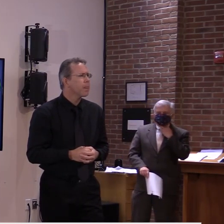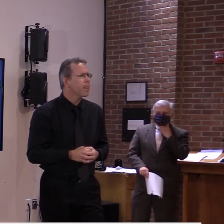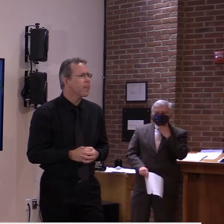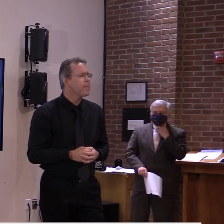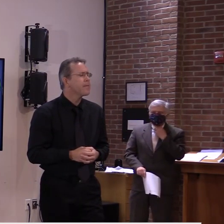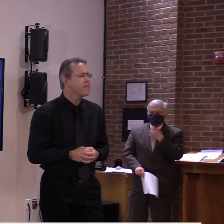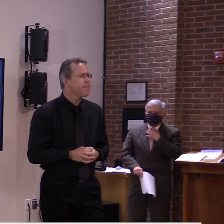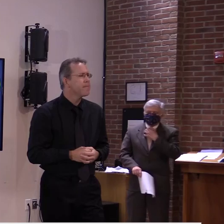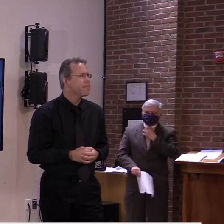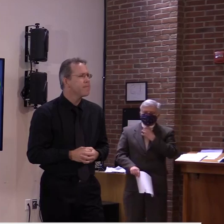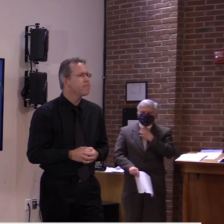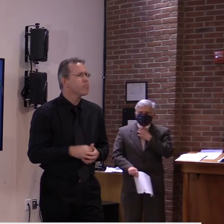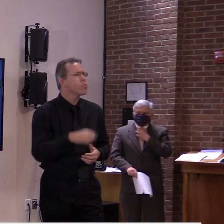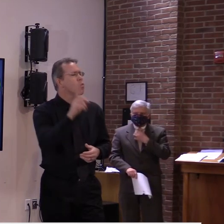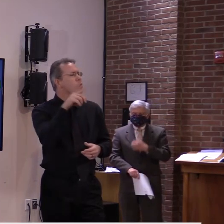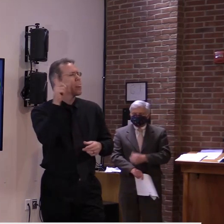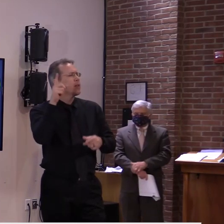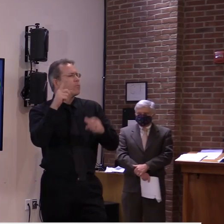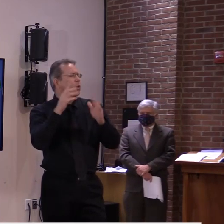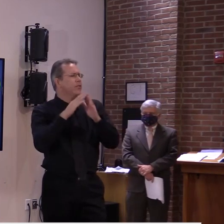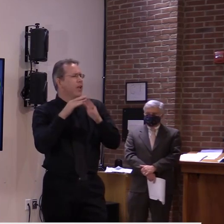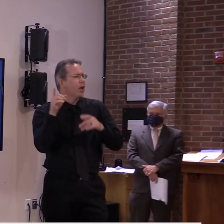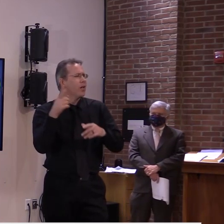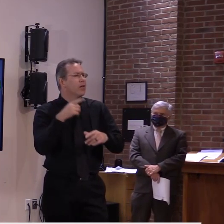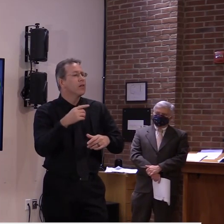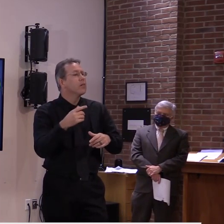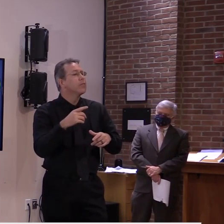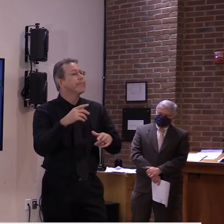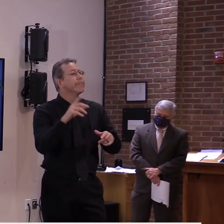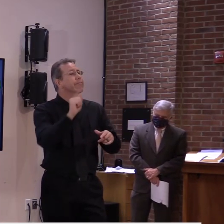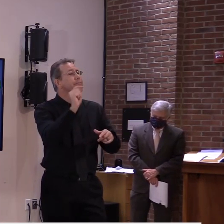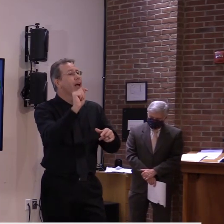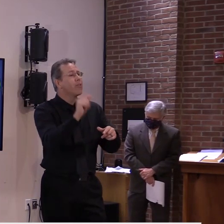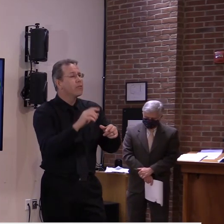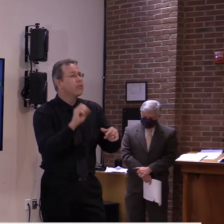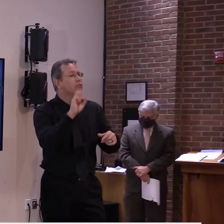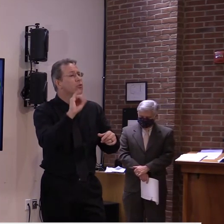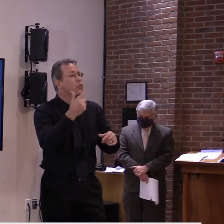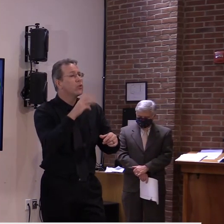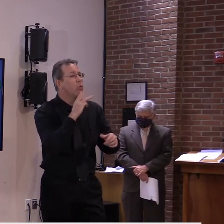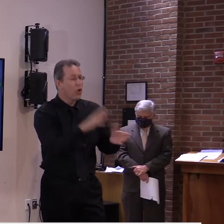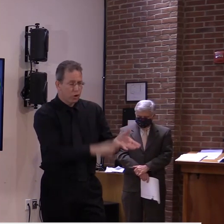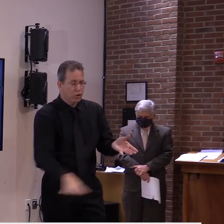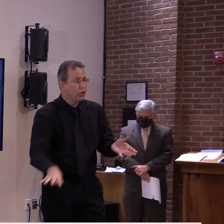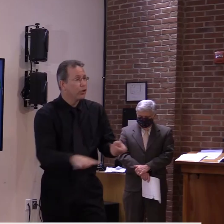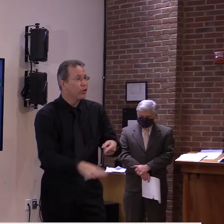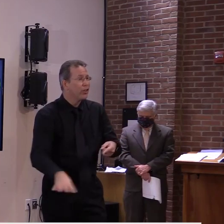I mean, it was, you know, straight up. And I'm wondering what that